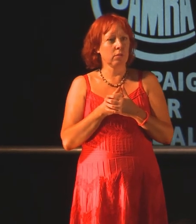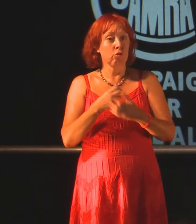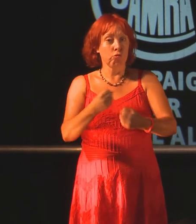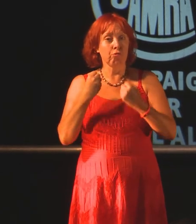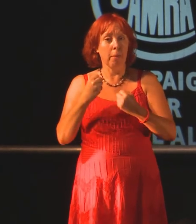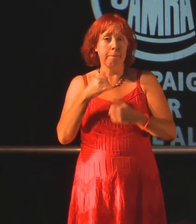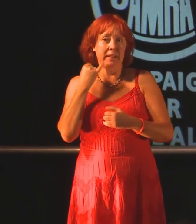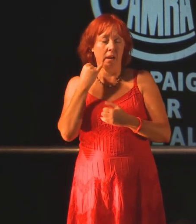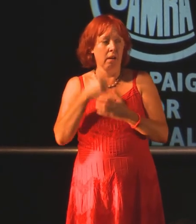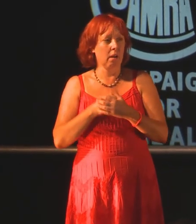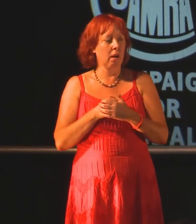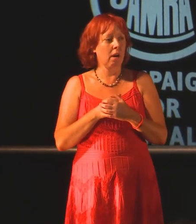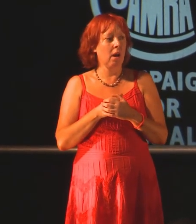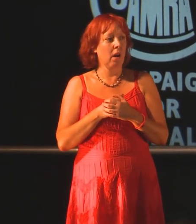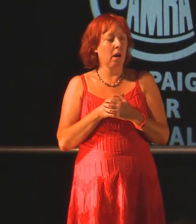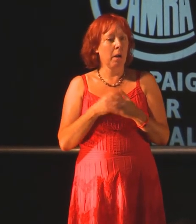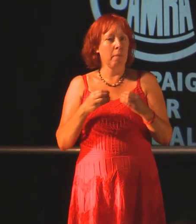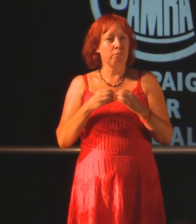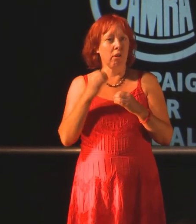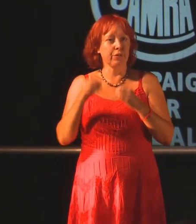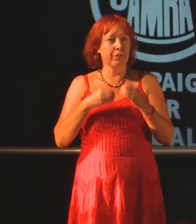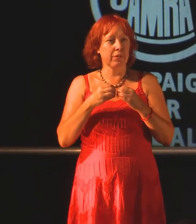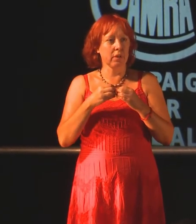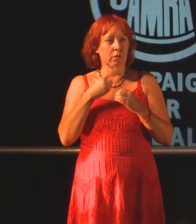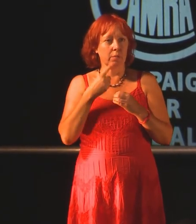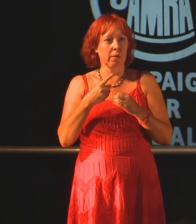Strong bitters. The bronze